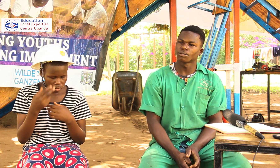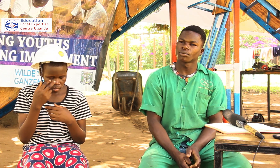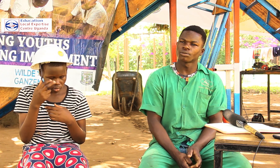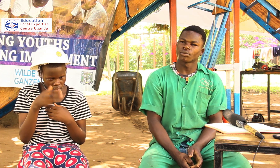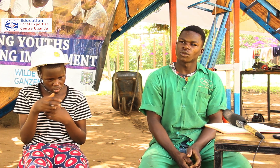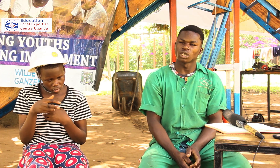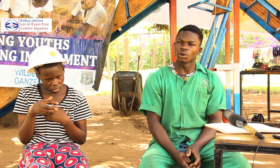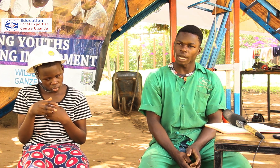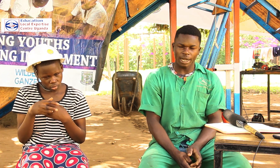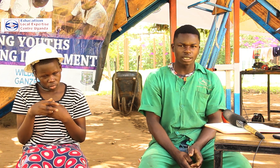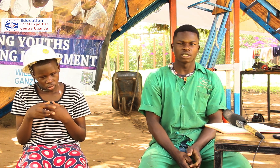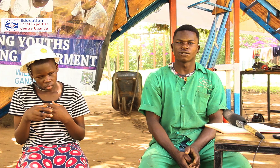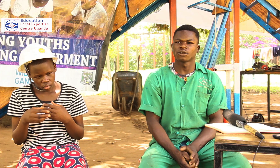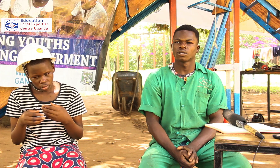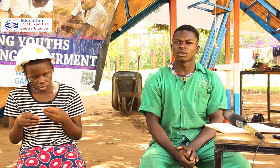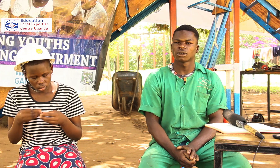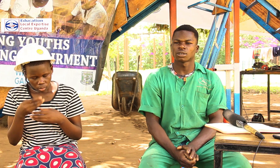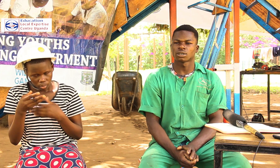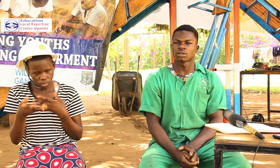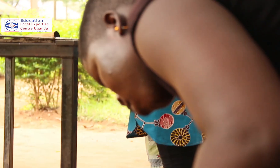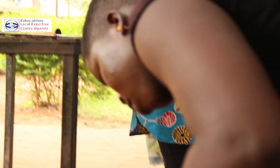them, they were active.